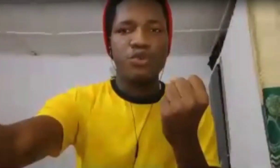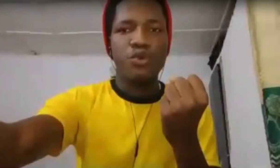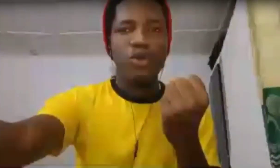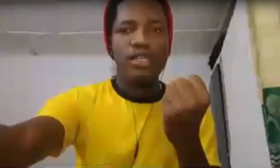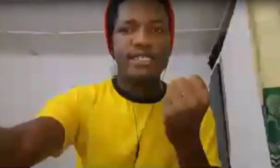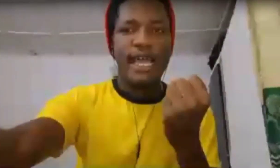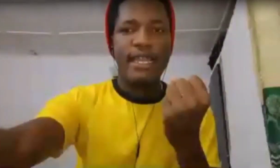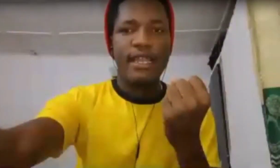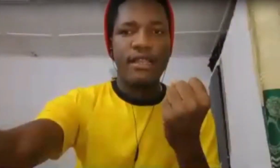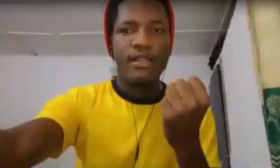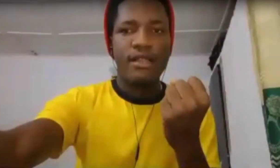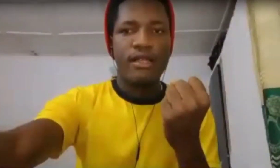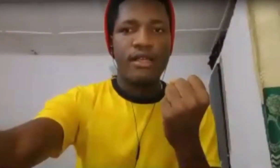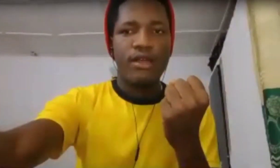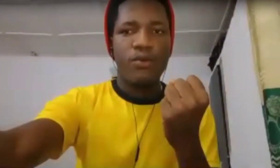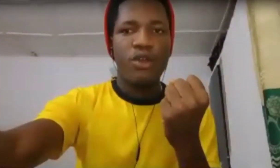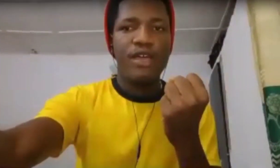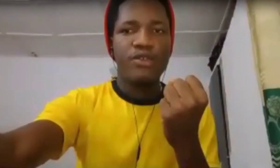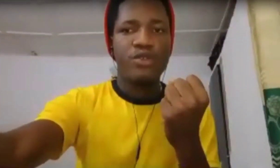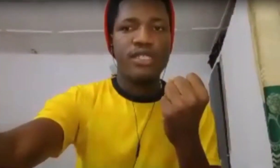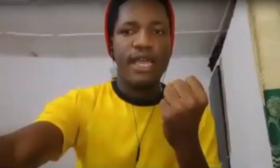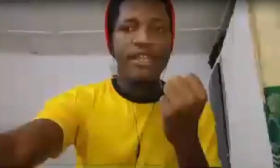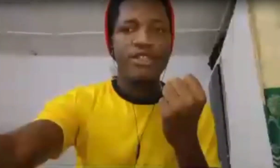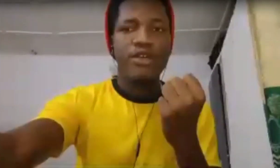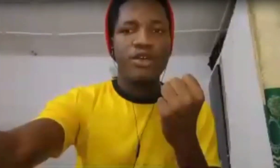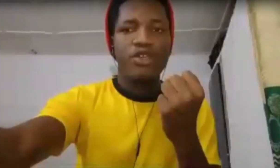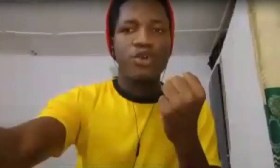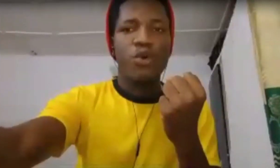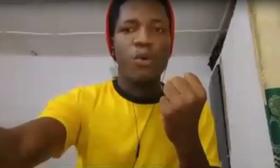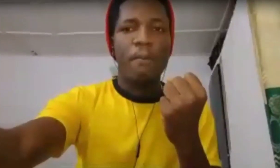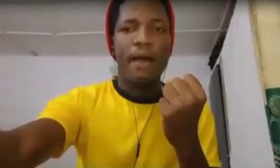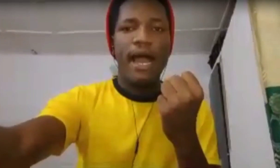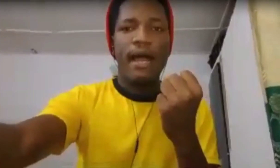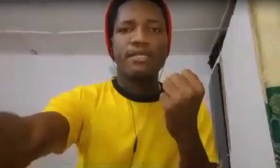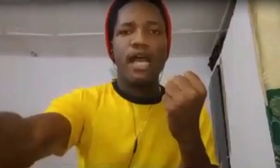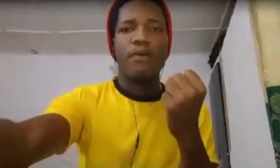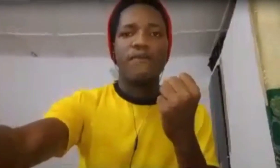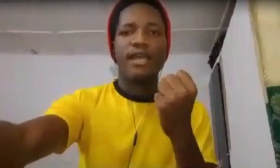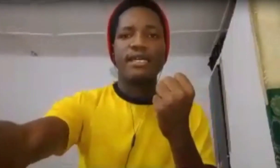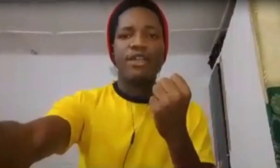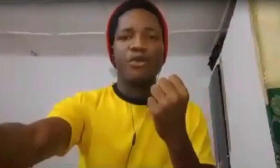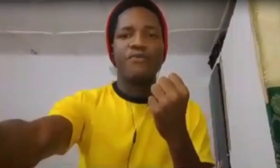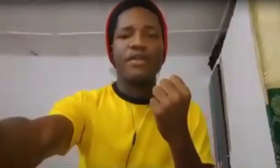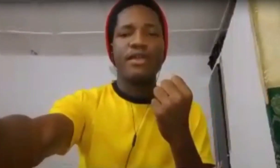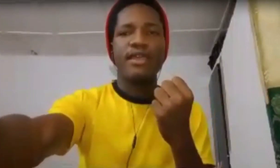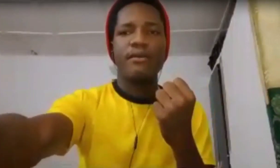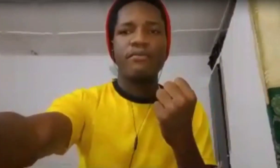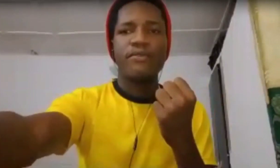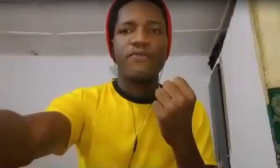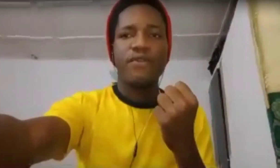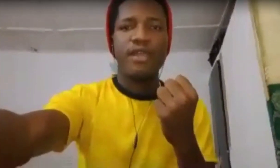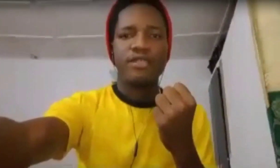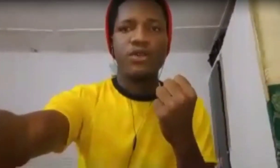to signing. We're not very used to signing. So perhaps our fingers are not very free.